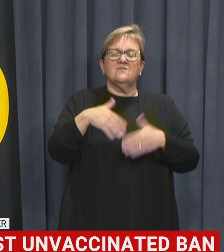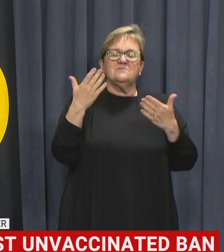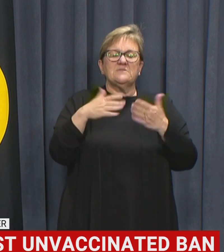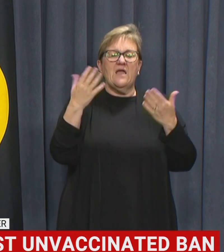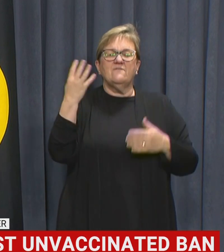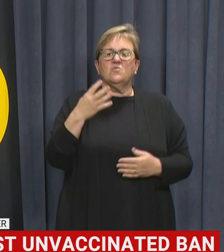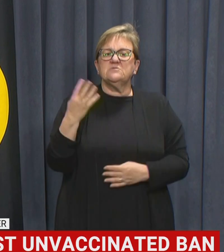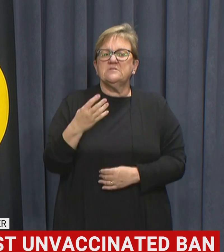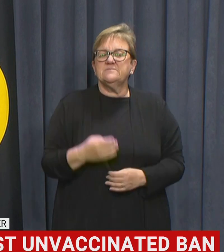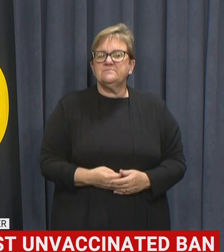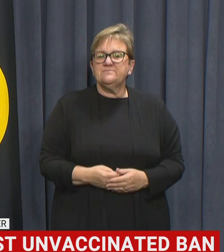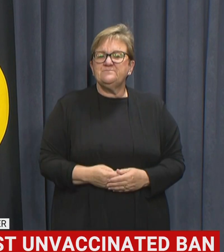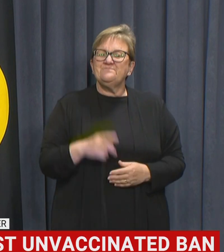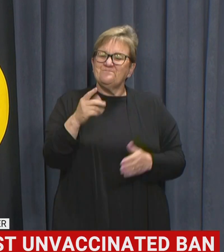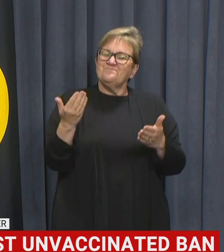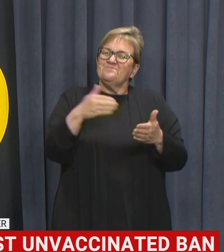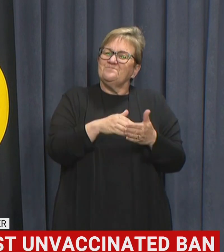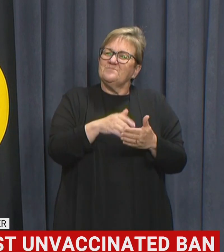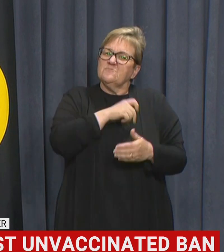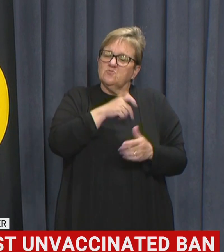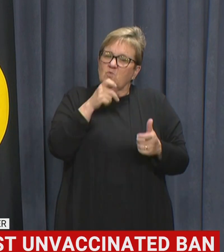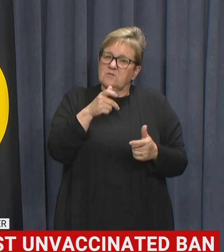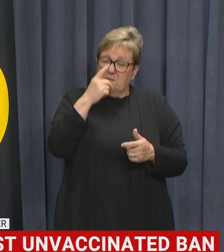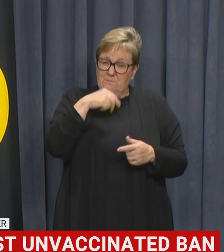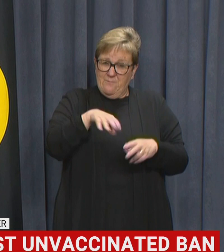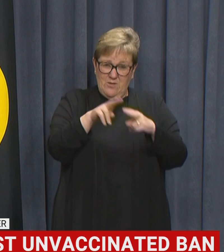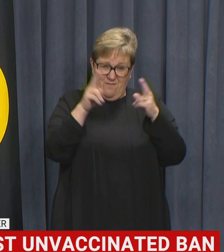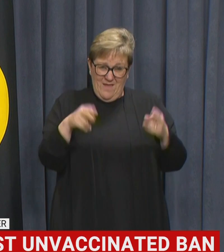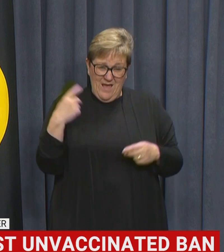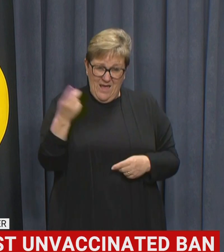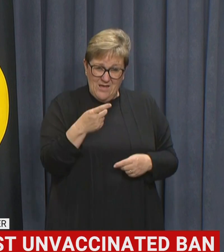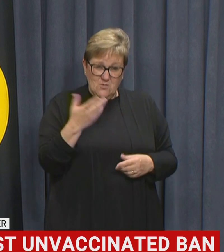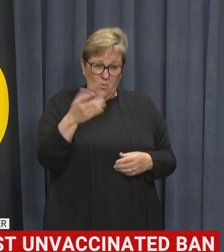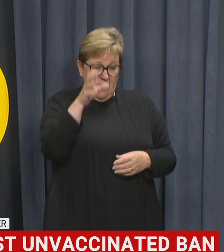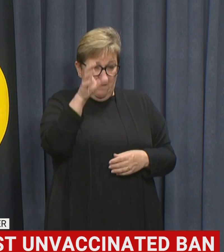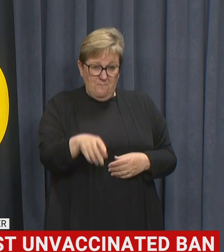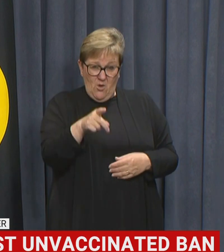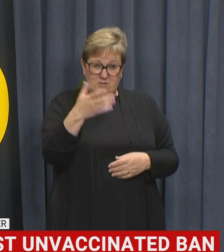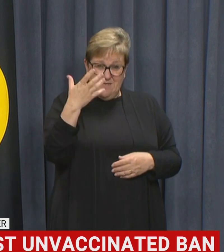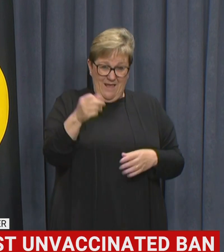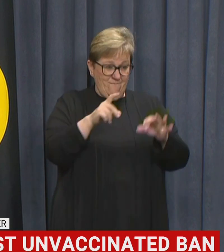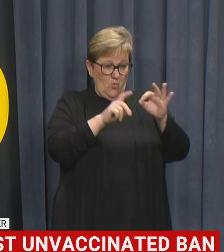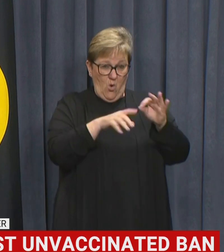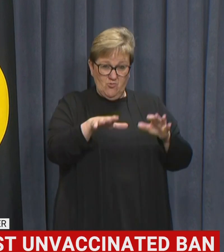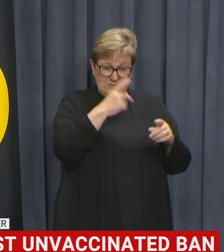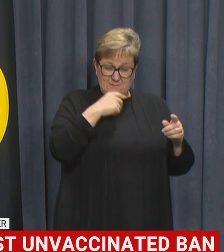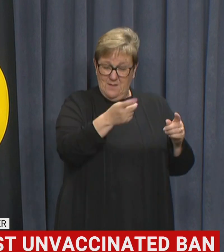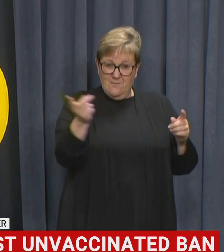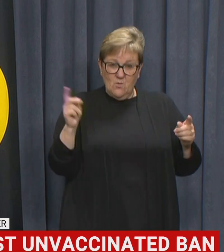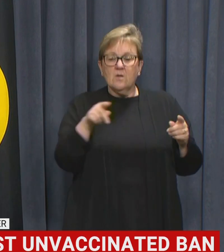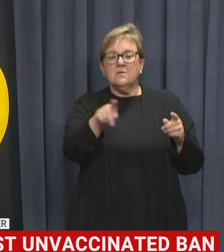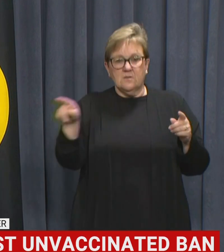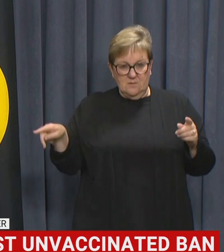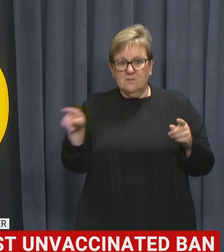14. As an added security measure... That was WA Premier Mark McGowan there providing a COVID-19